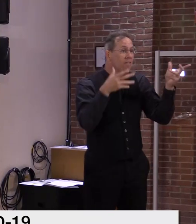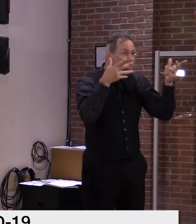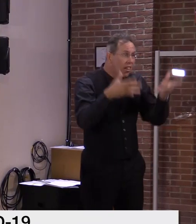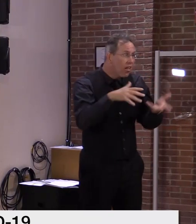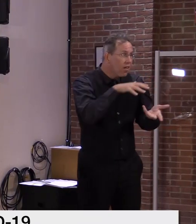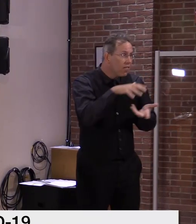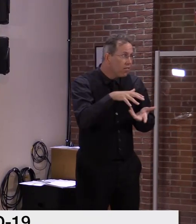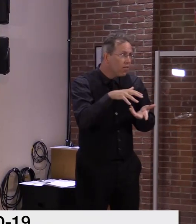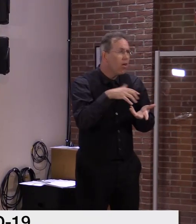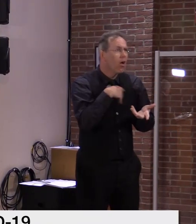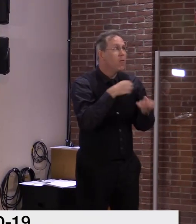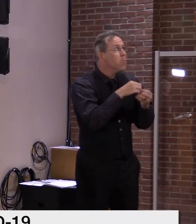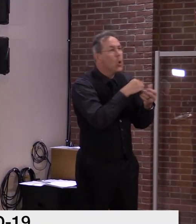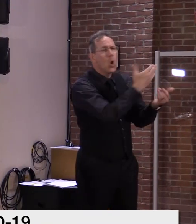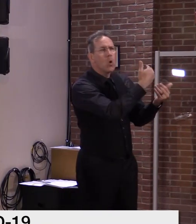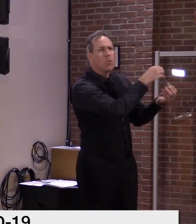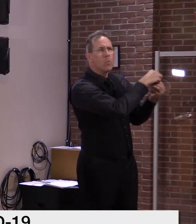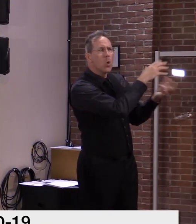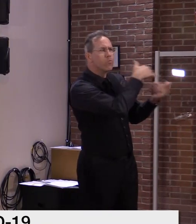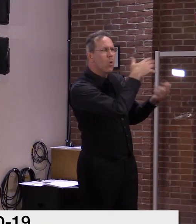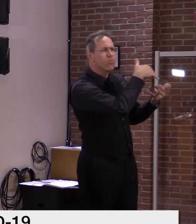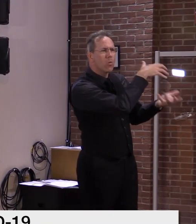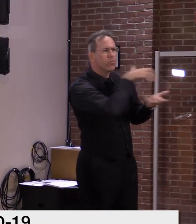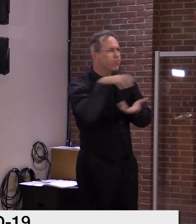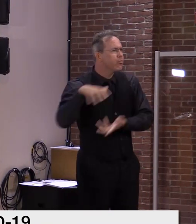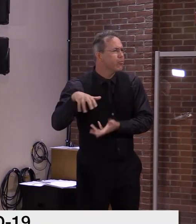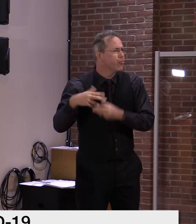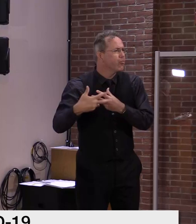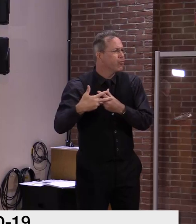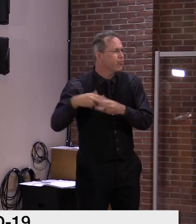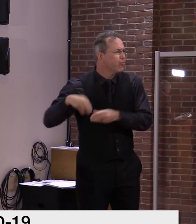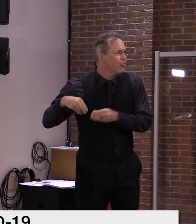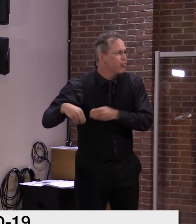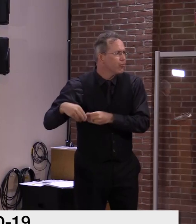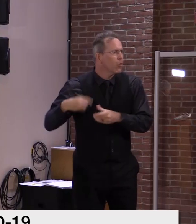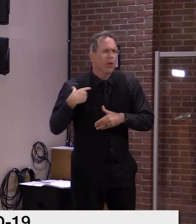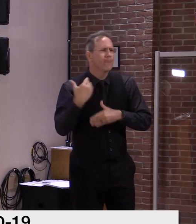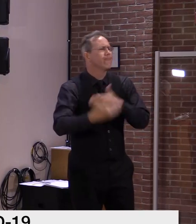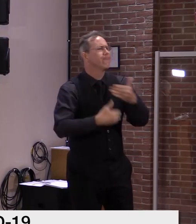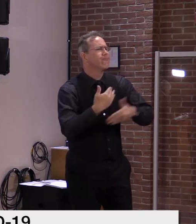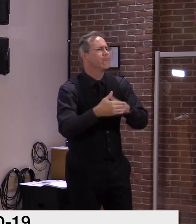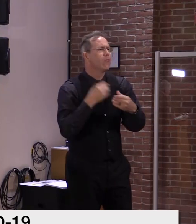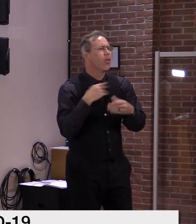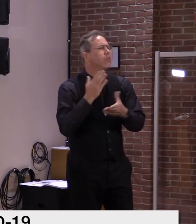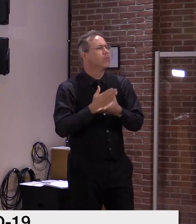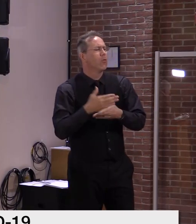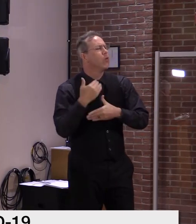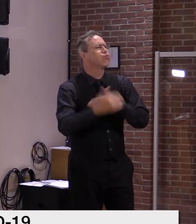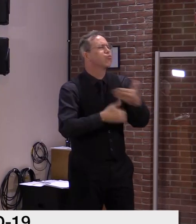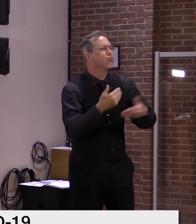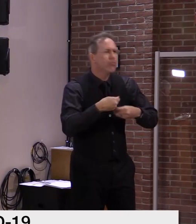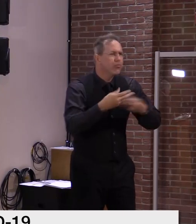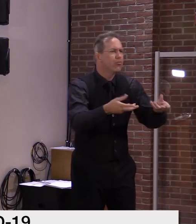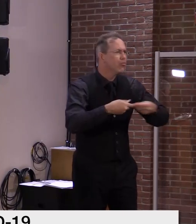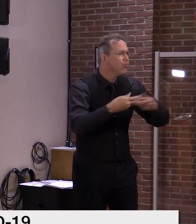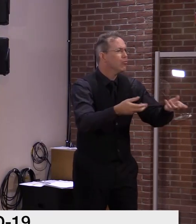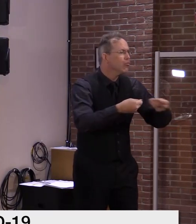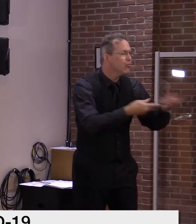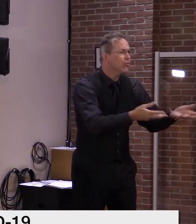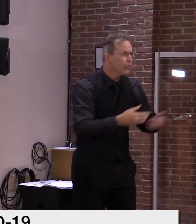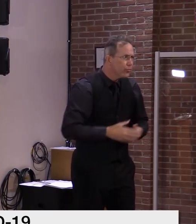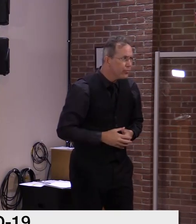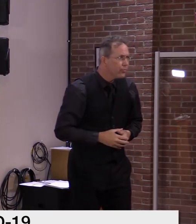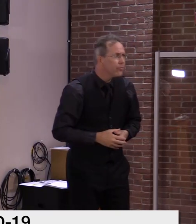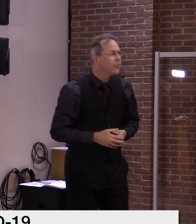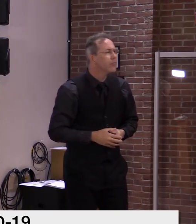doses in order to sort of quicken the pace of getting people vaccinated. It's going to be a fairly short pace anyways. This